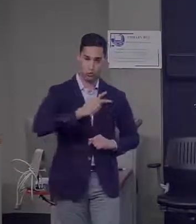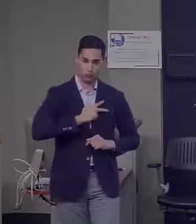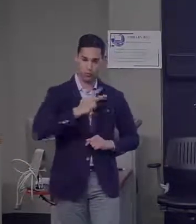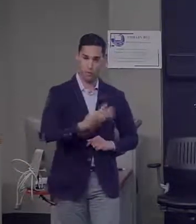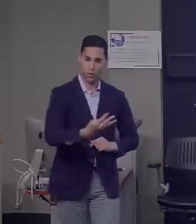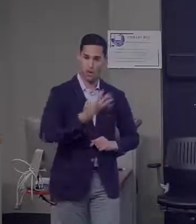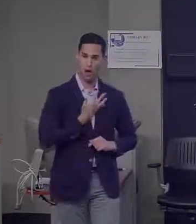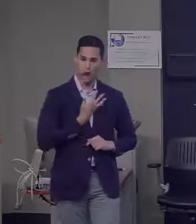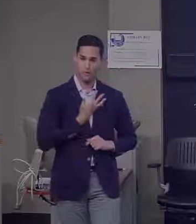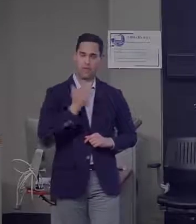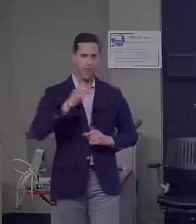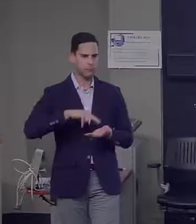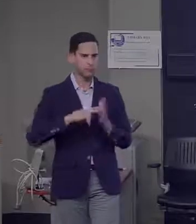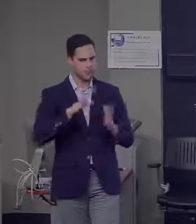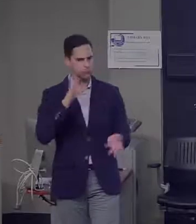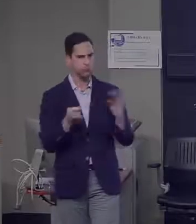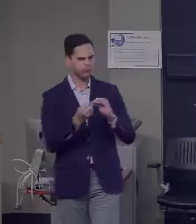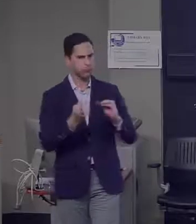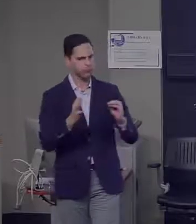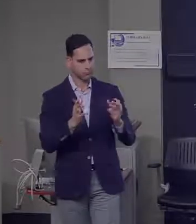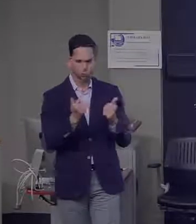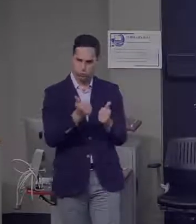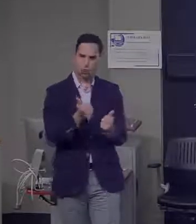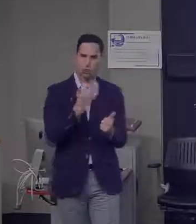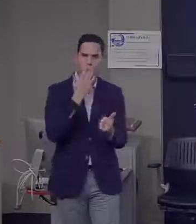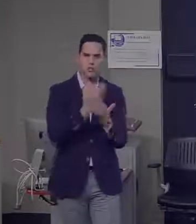conversation. Strive for 5.